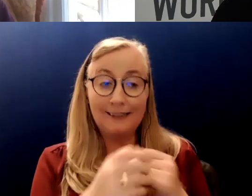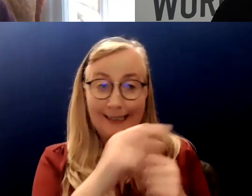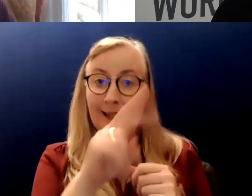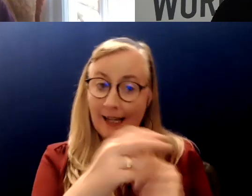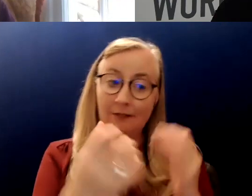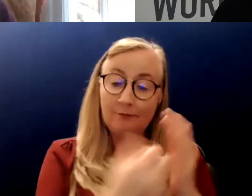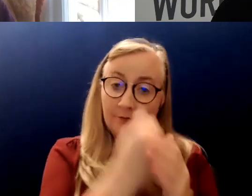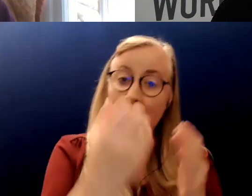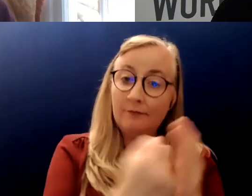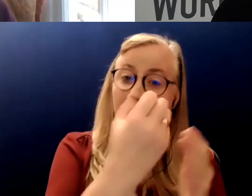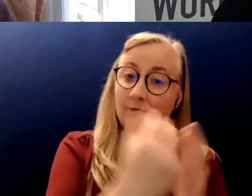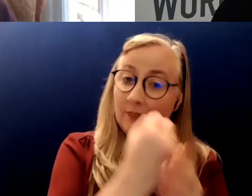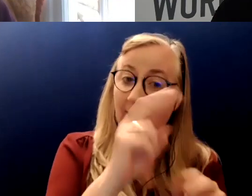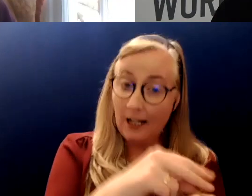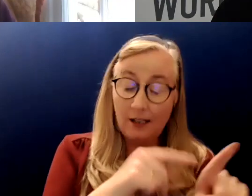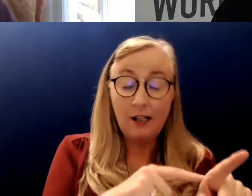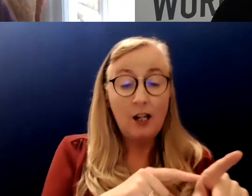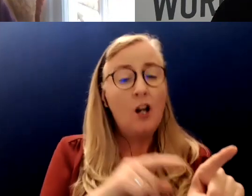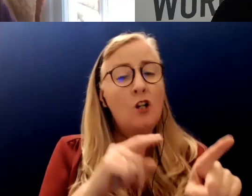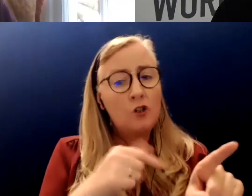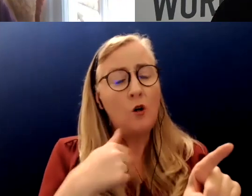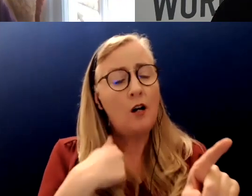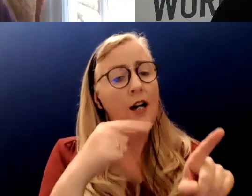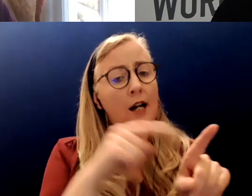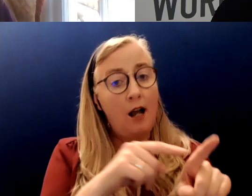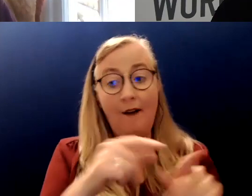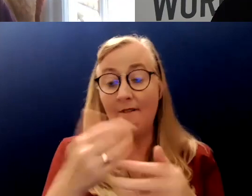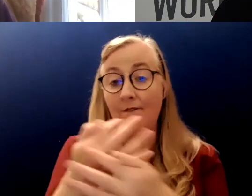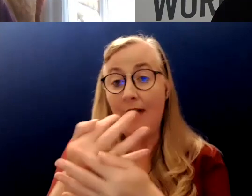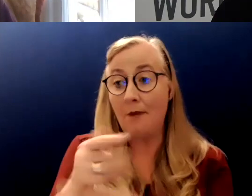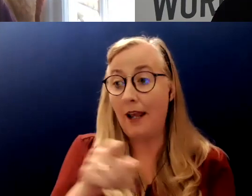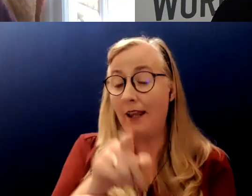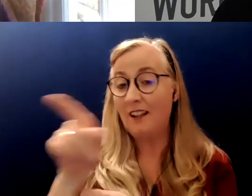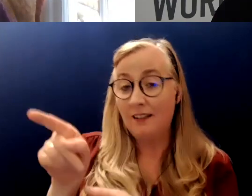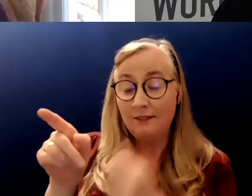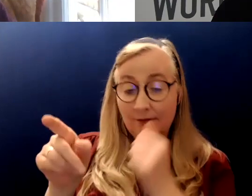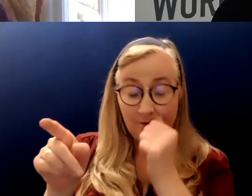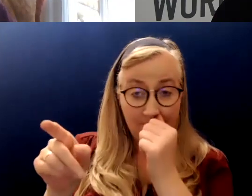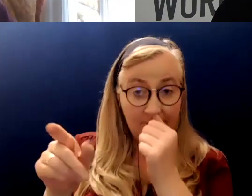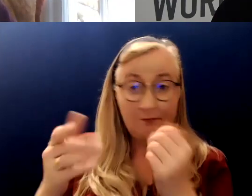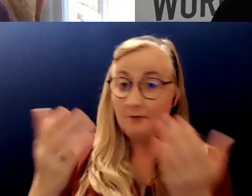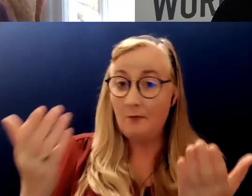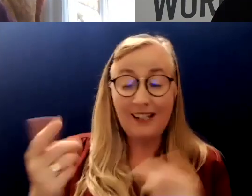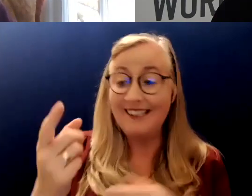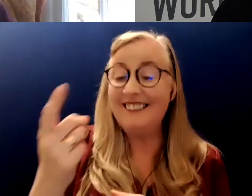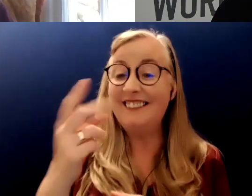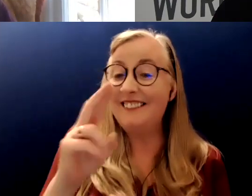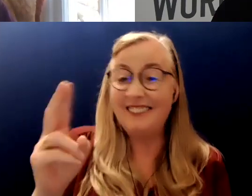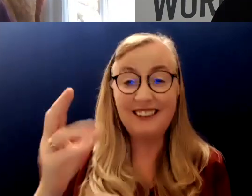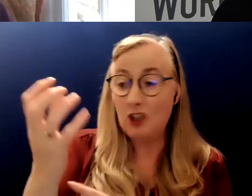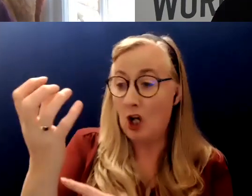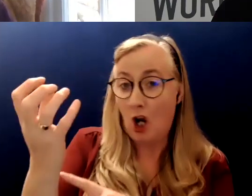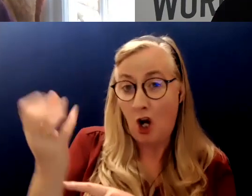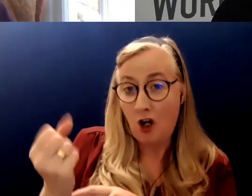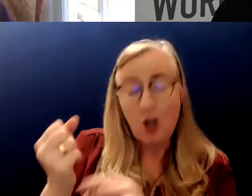So as a result, families, maybe didn't earn the income that they should